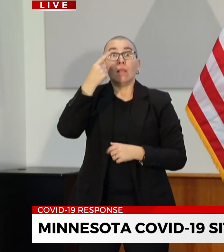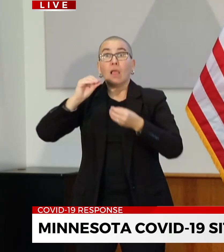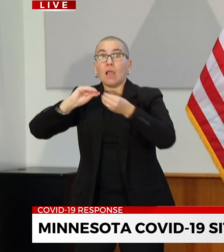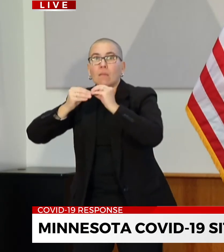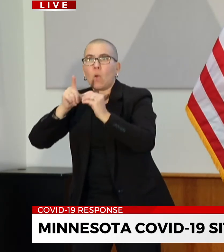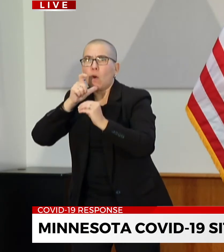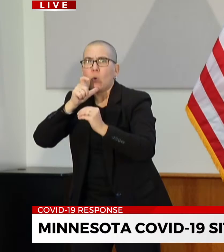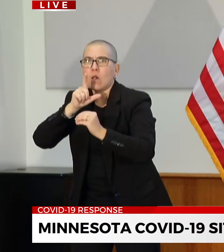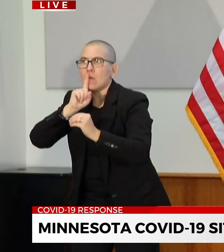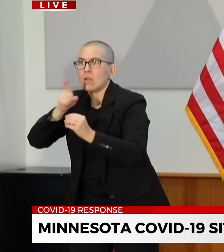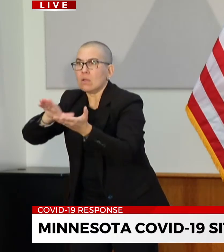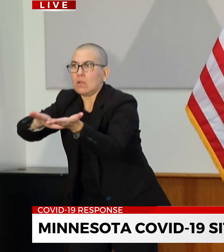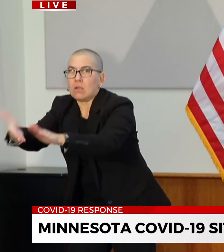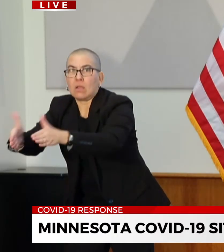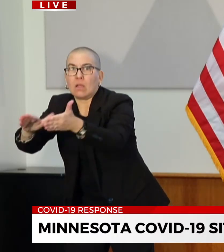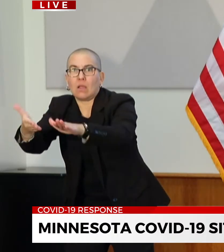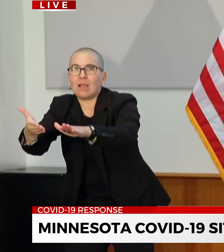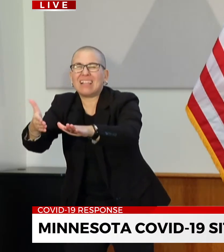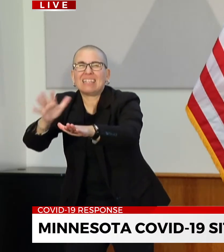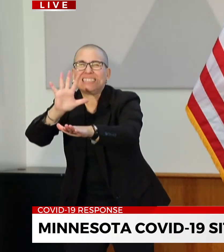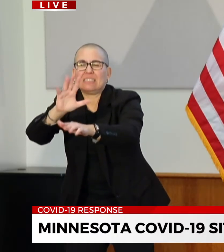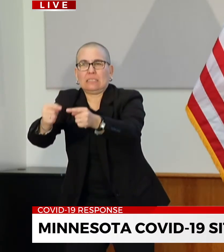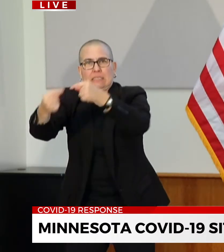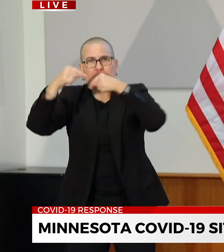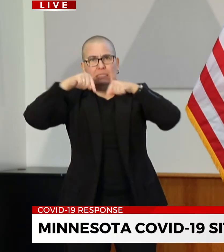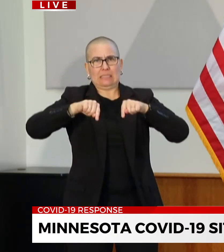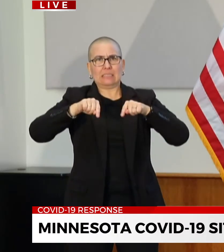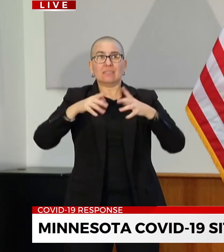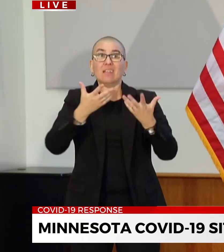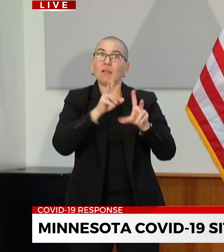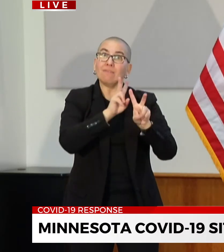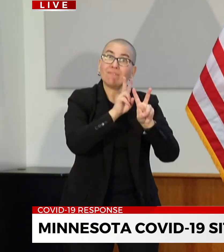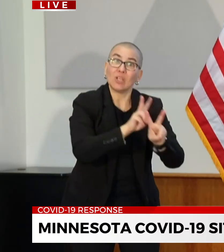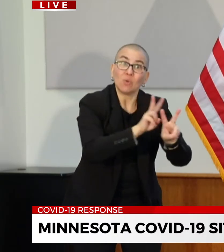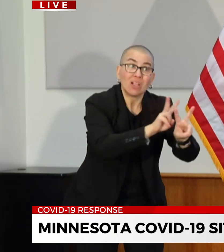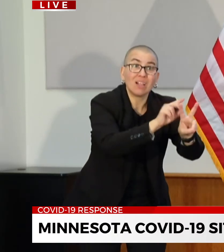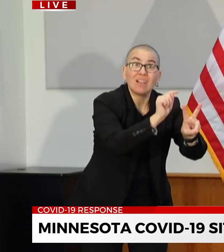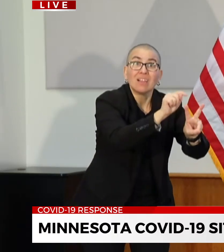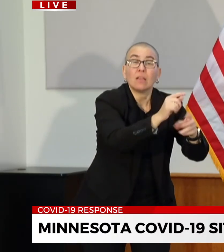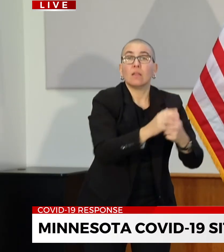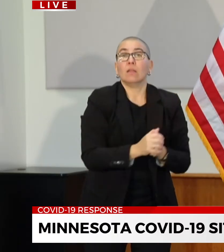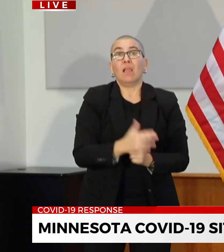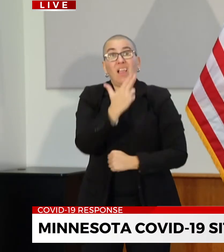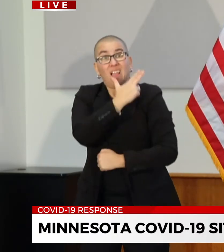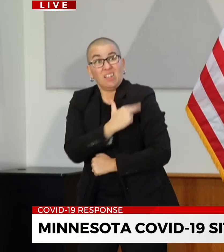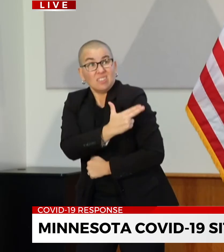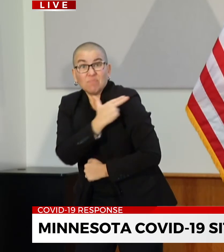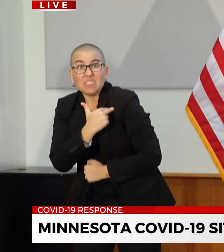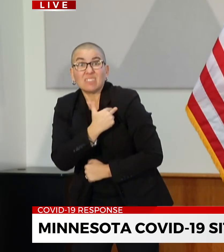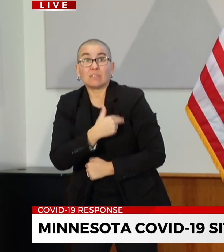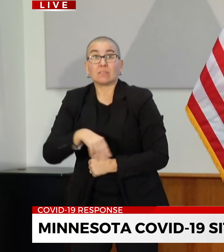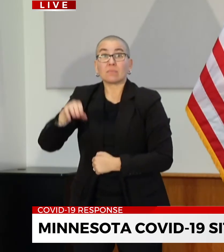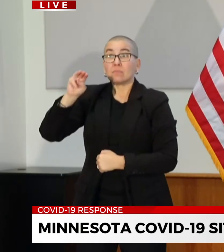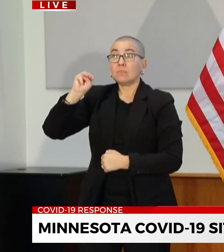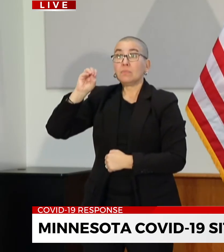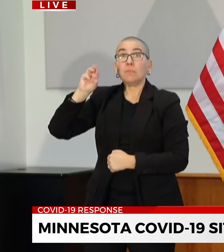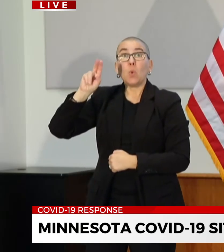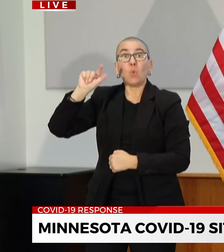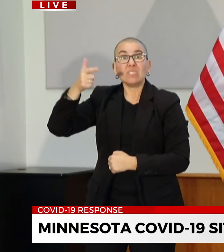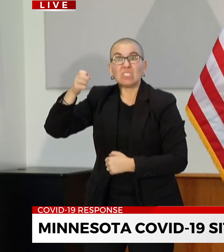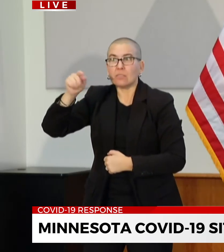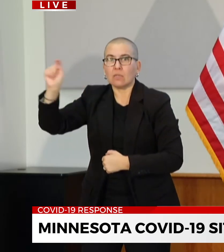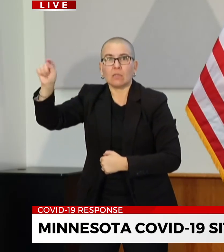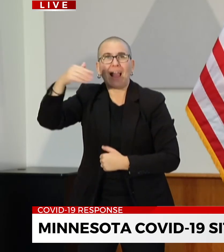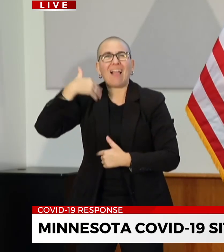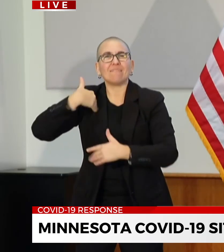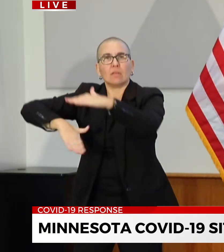particular day. Funeral homes and mortuaries, hospitals, et cetera, have 5 days to report a death to the health department, so it's not